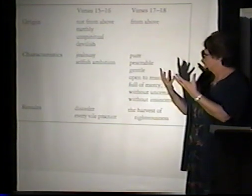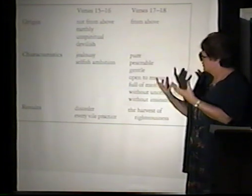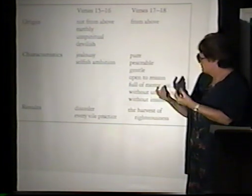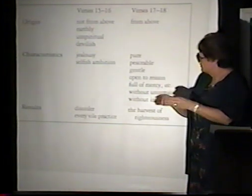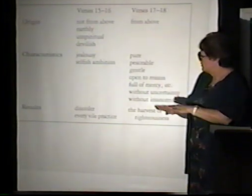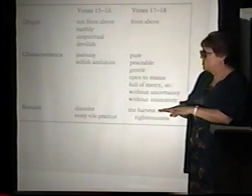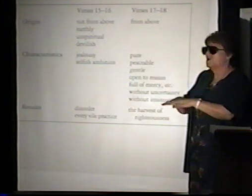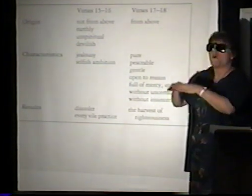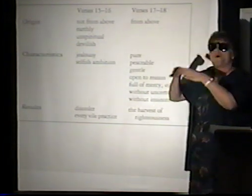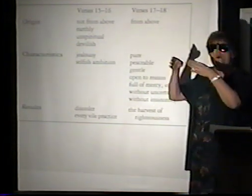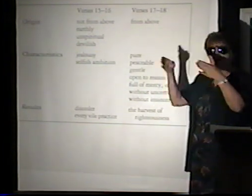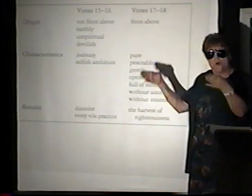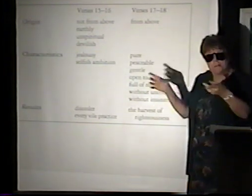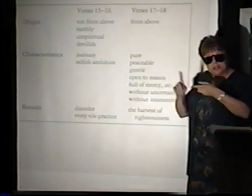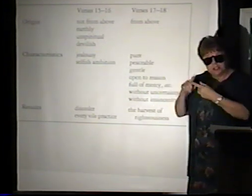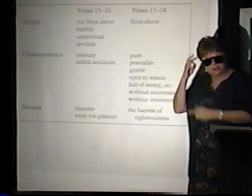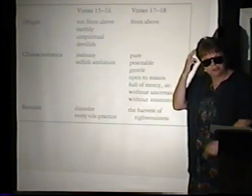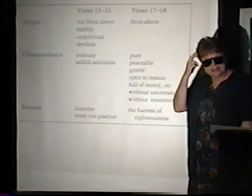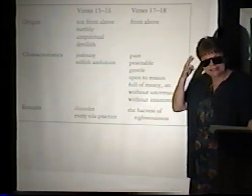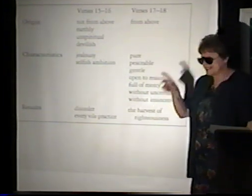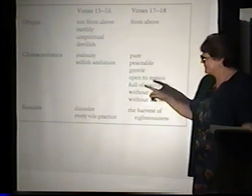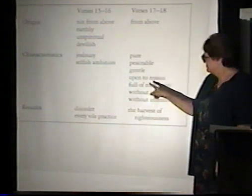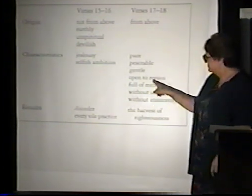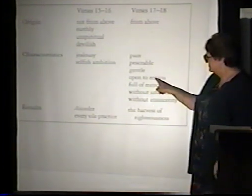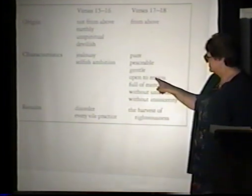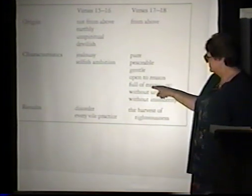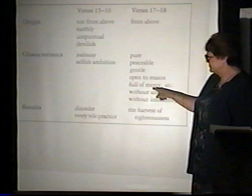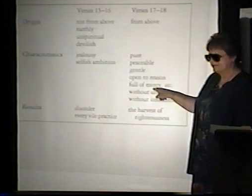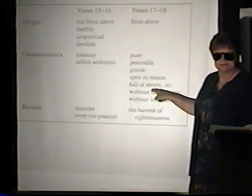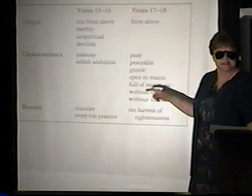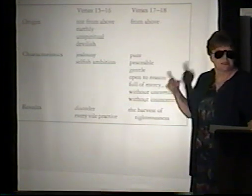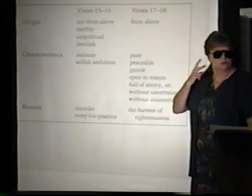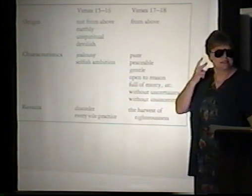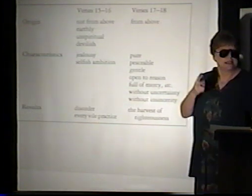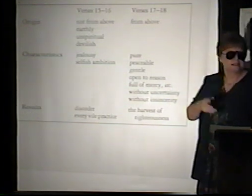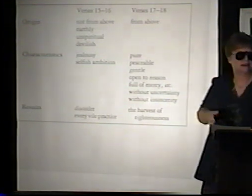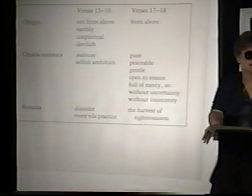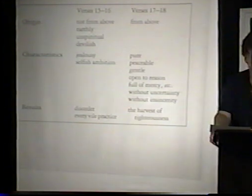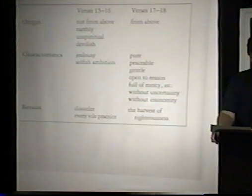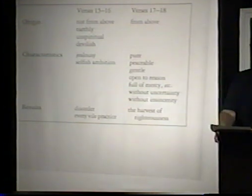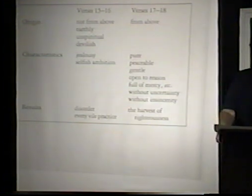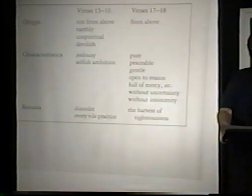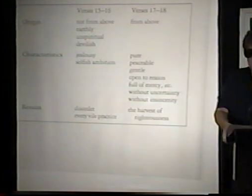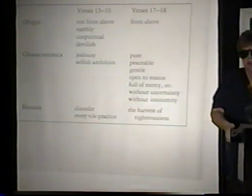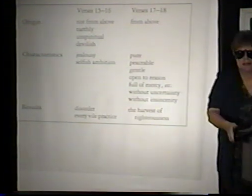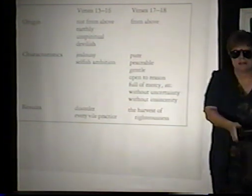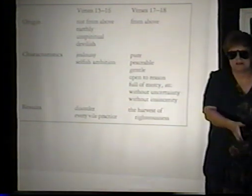evil, gender, open to reason. You see,